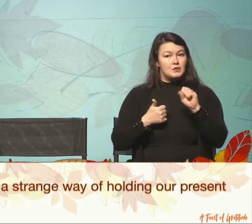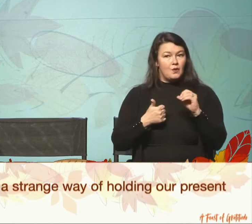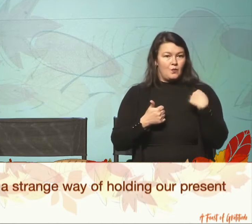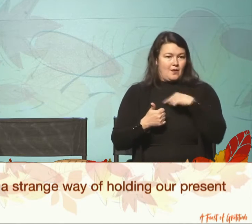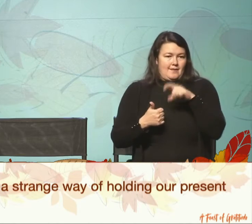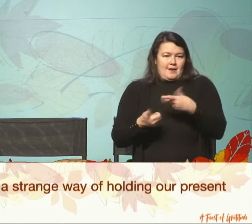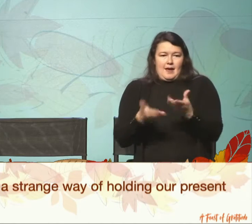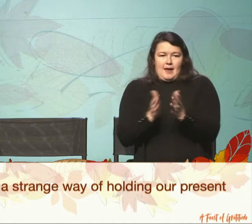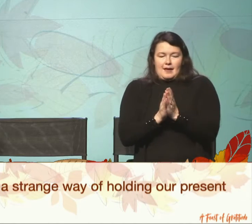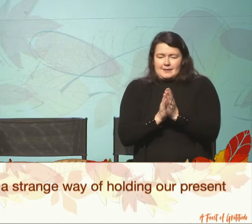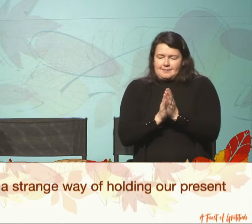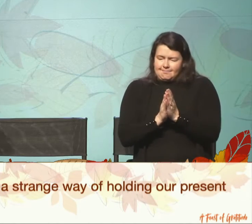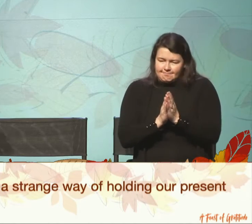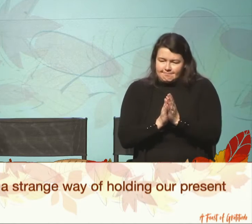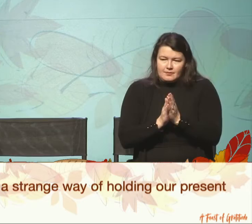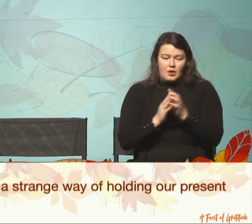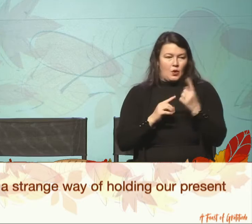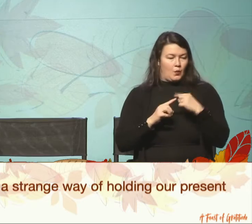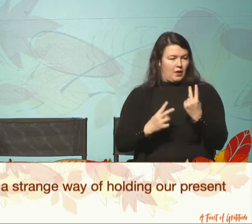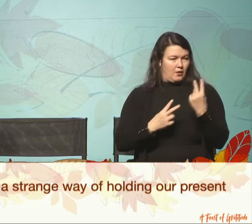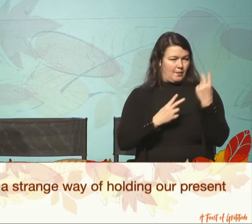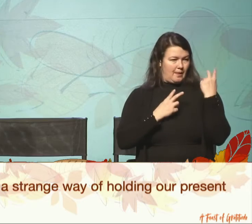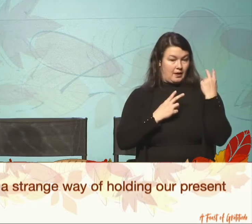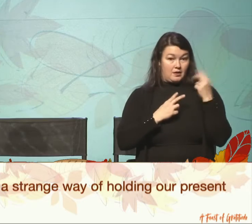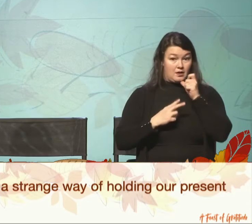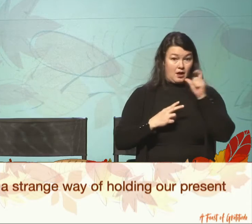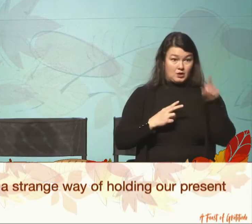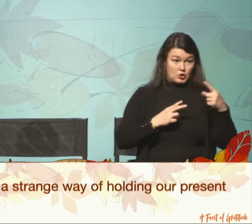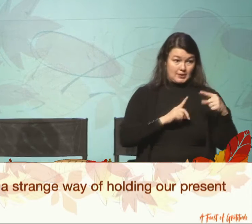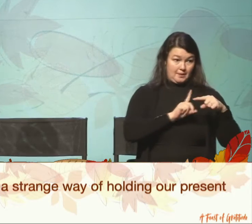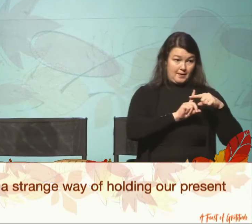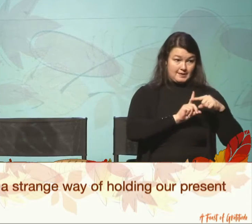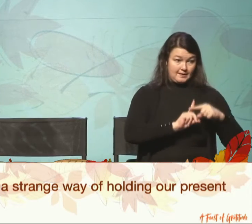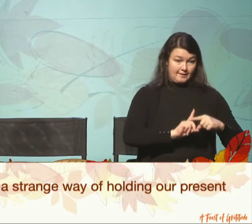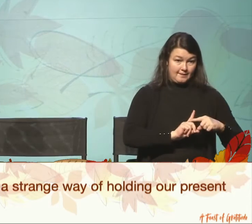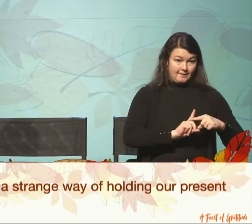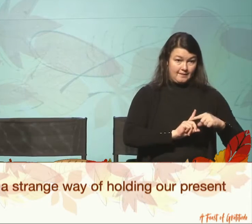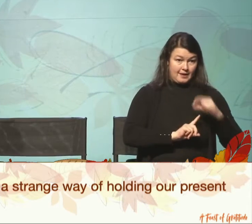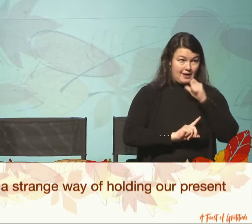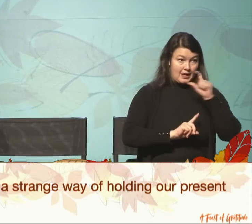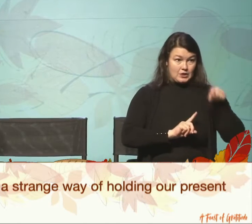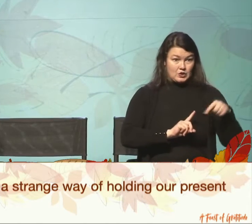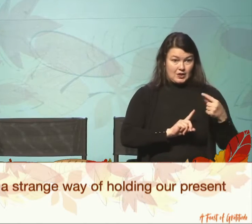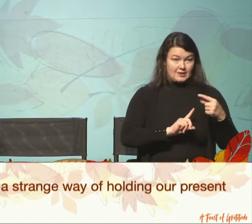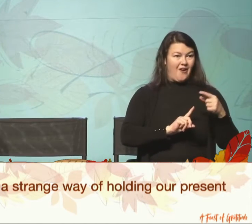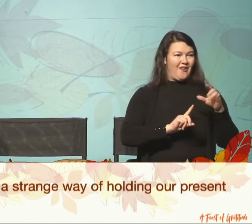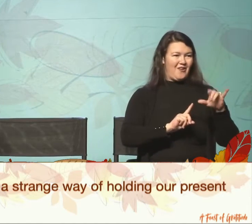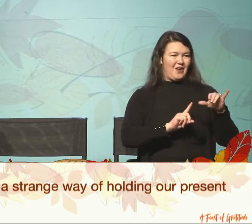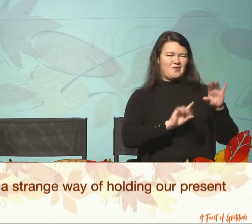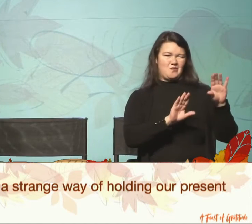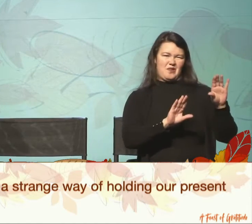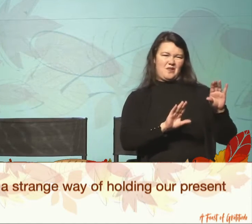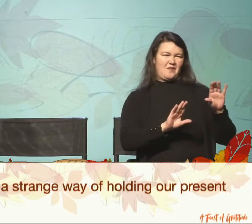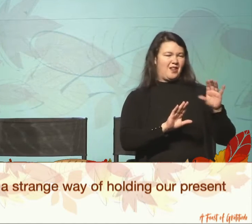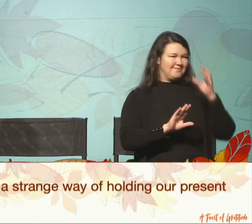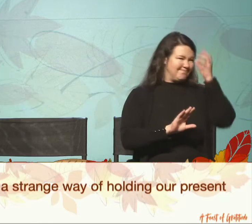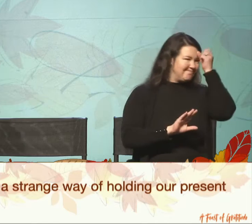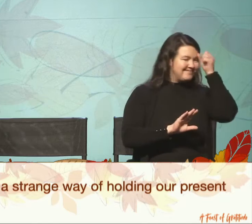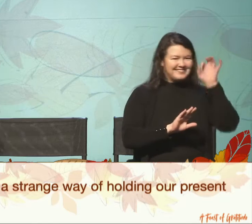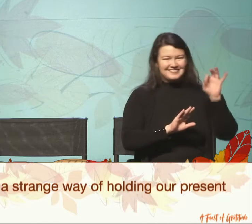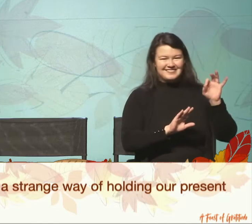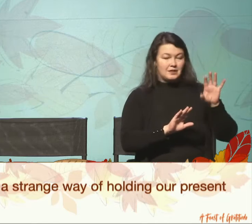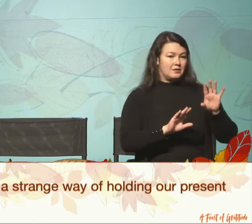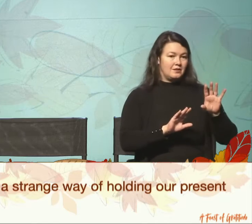have to ask this question, what do we do when we look back, not just at the good things, not just at the stuff that we could actually say, oh, that's wonderful, the stuff that we